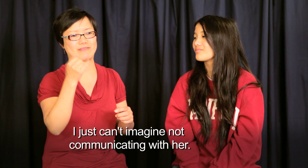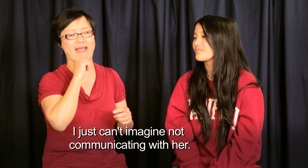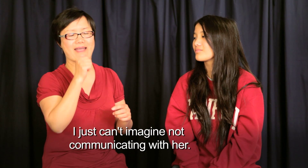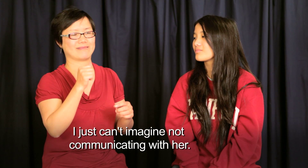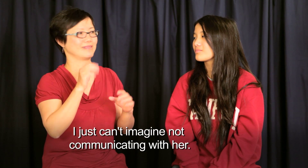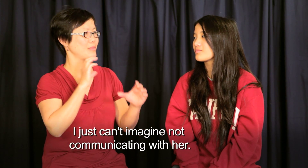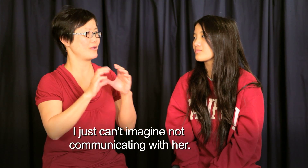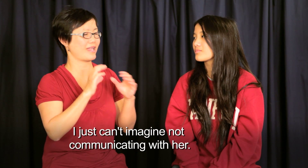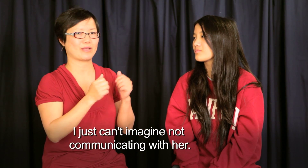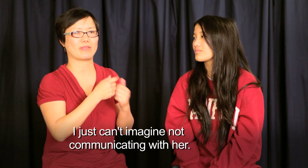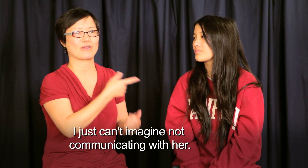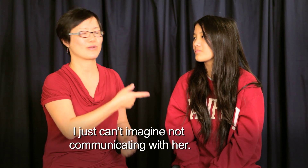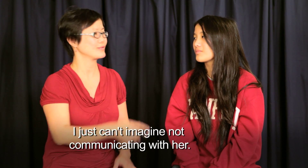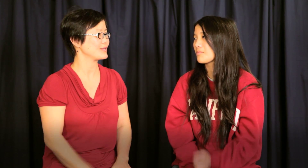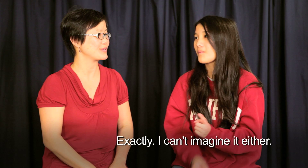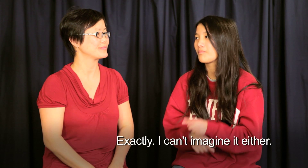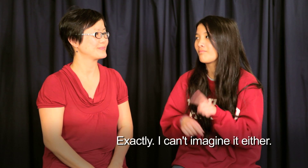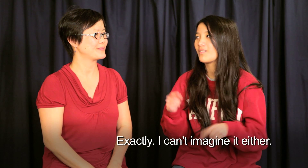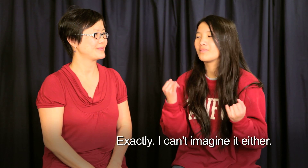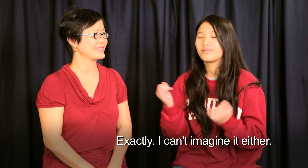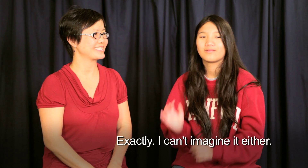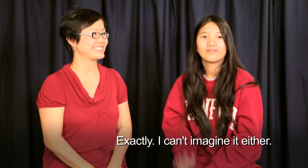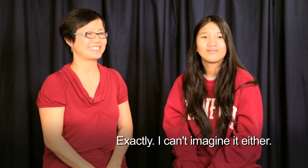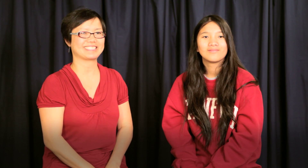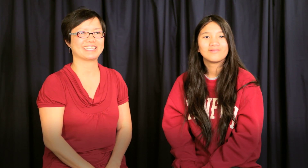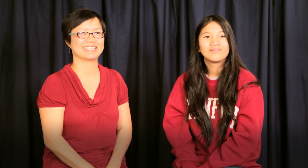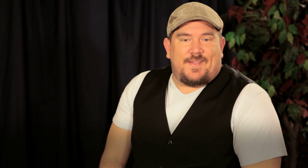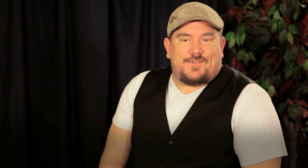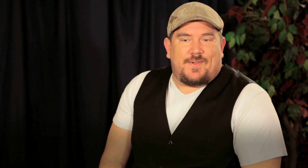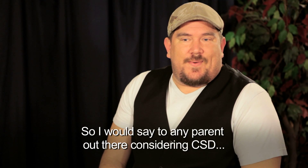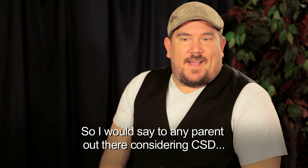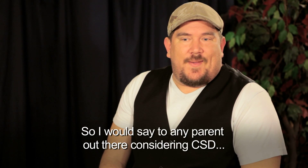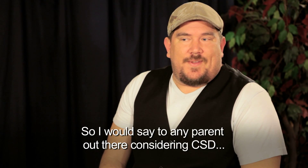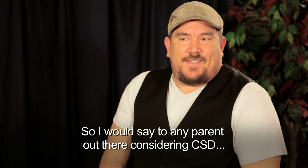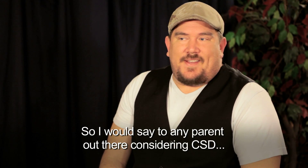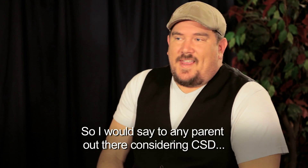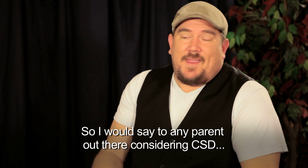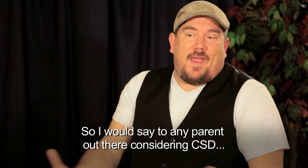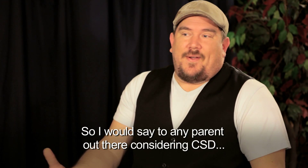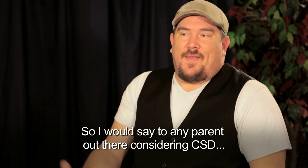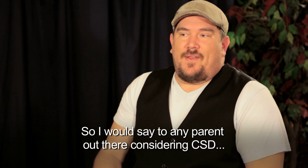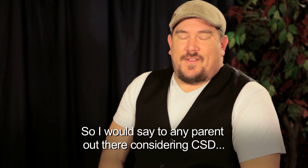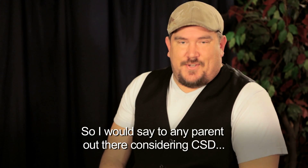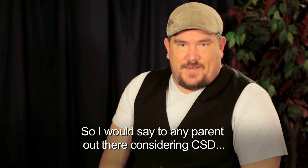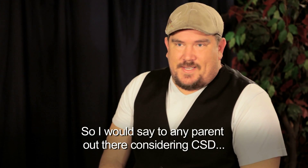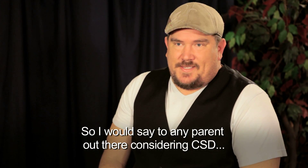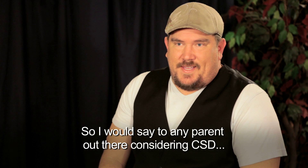communicating with her. Exactly. I can't imagine it either. So, I would say to any parent out there considering CSD,